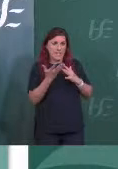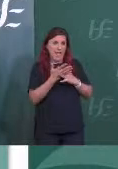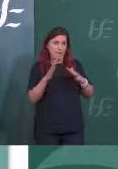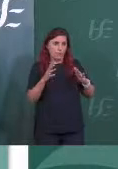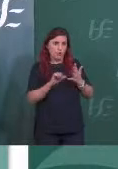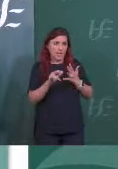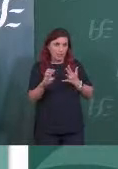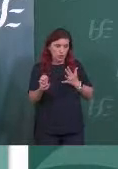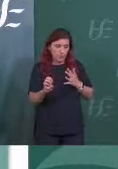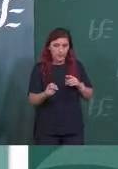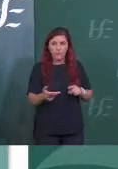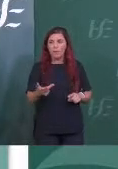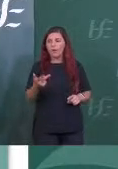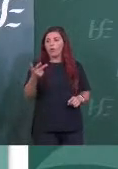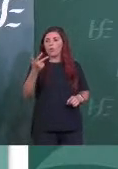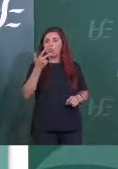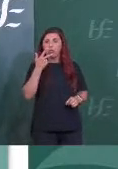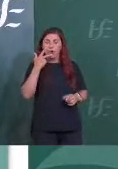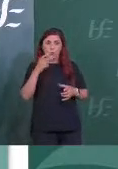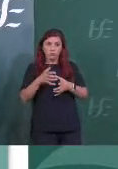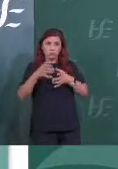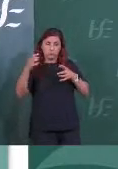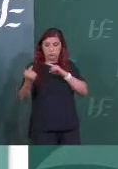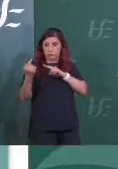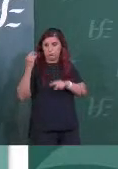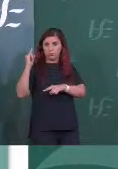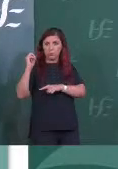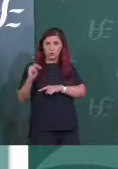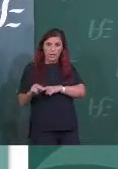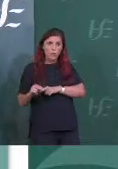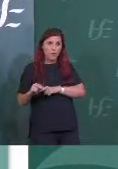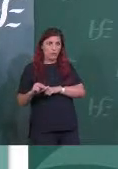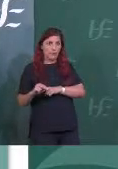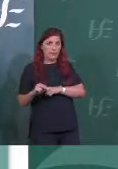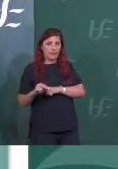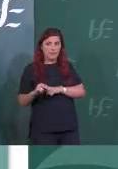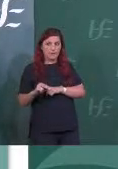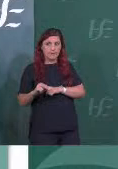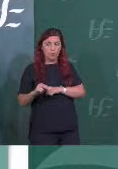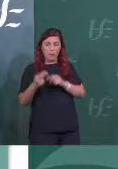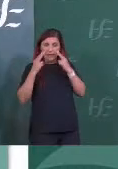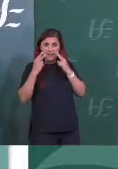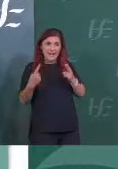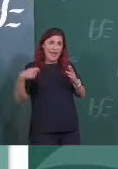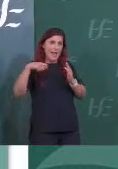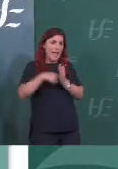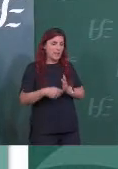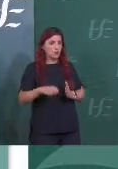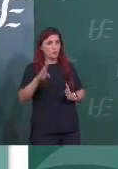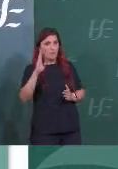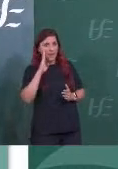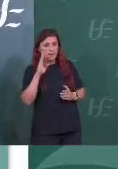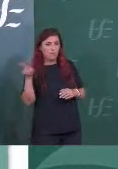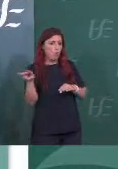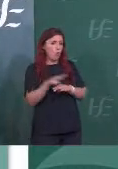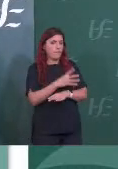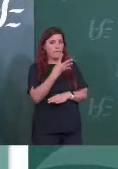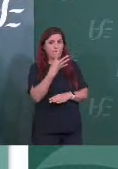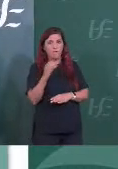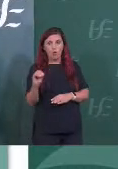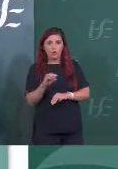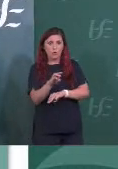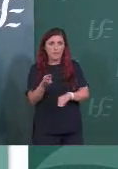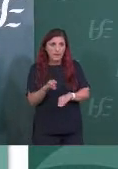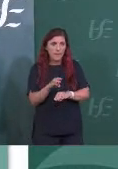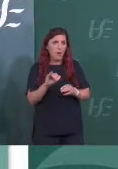the third wave, when our ITU system was running well into excess beds, with over 400 patients being provided with